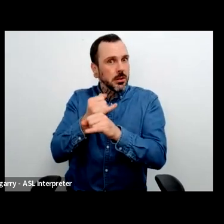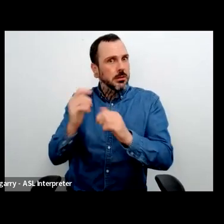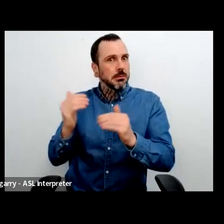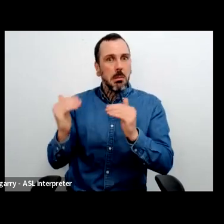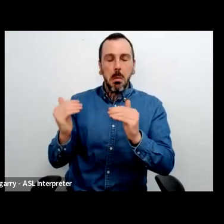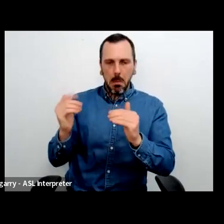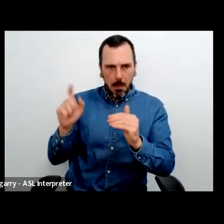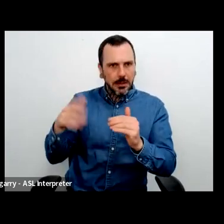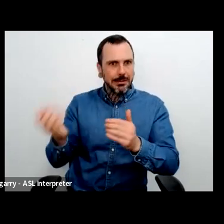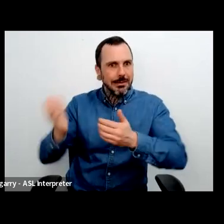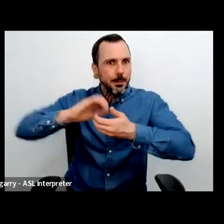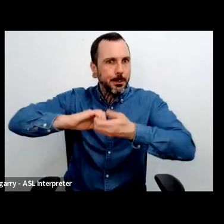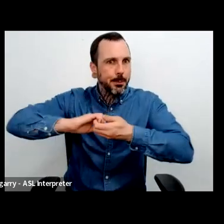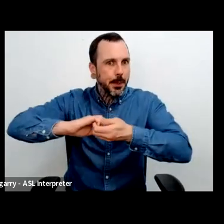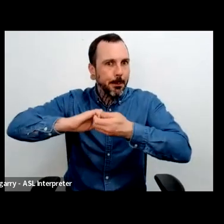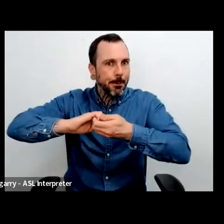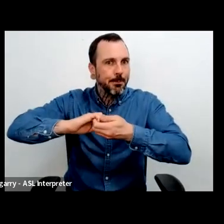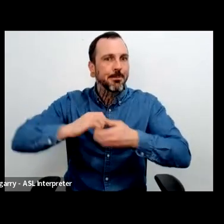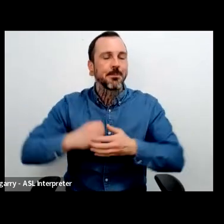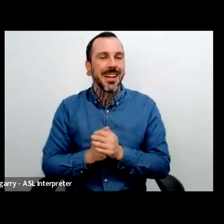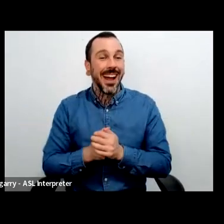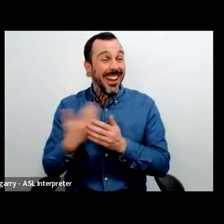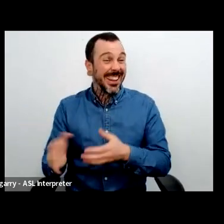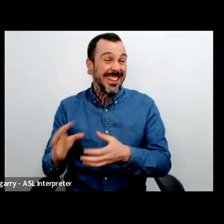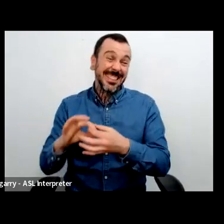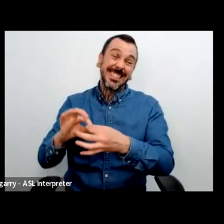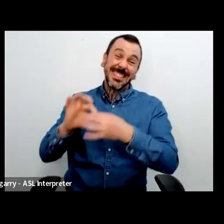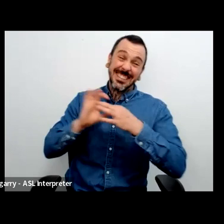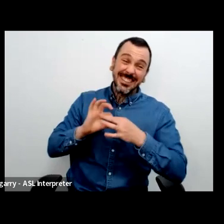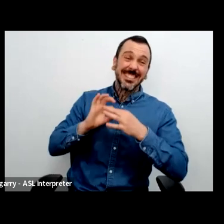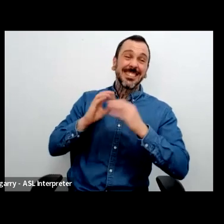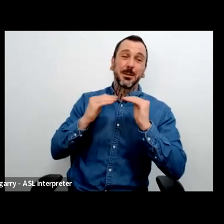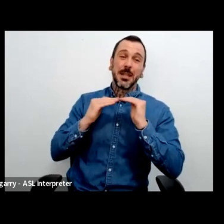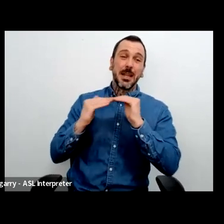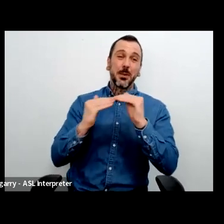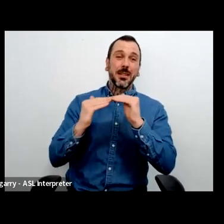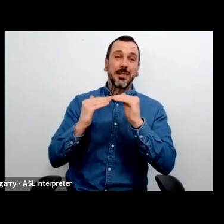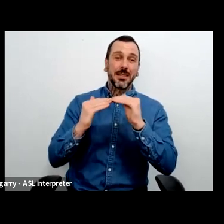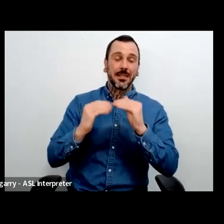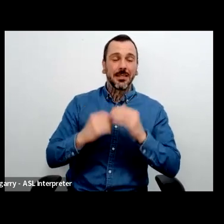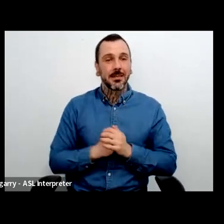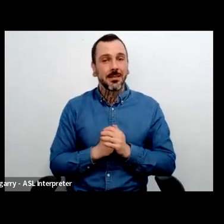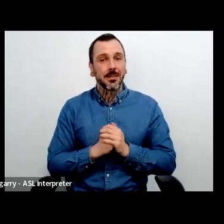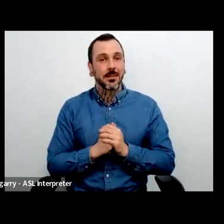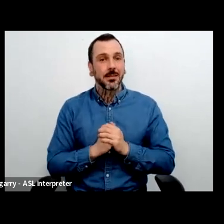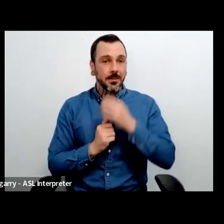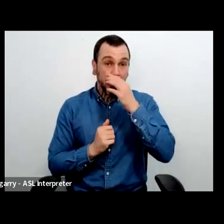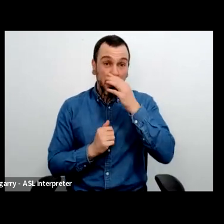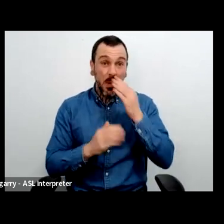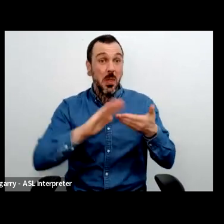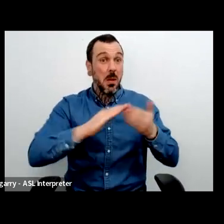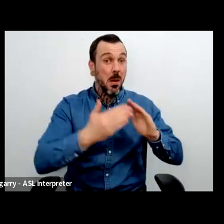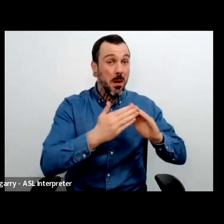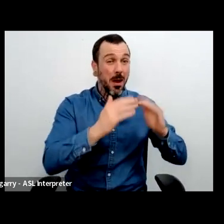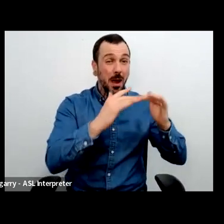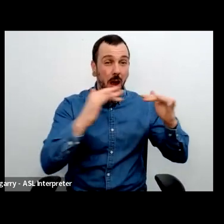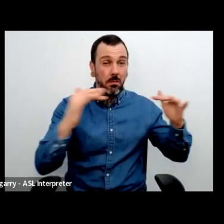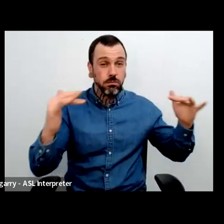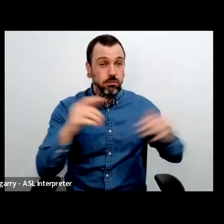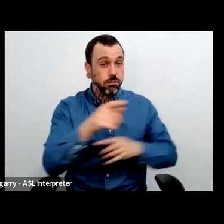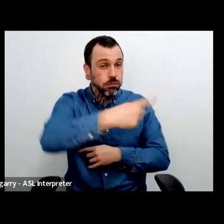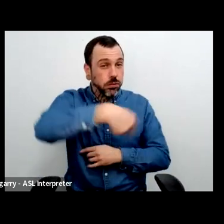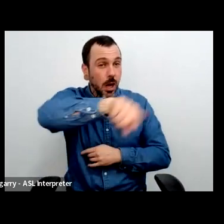on this call listening to this thing, I mean, it's the artists who are from those communities who live